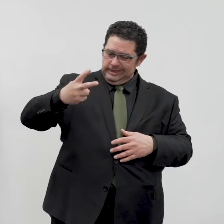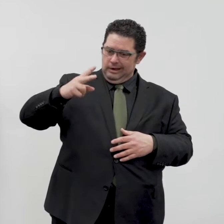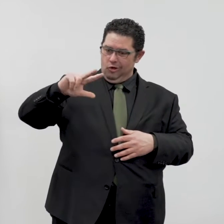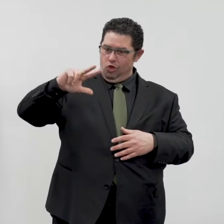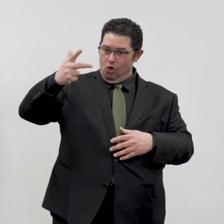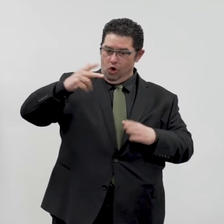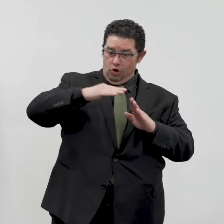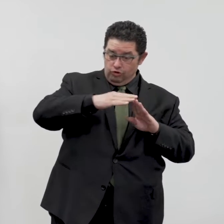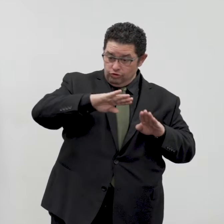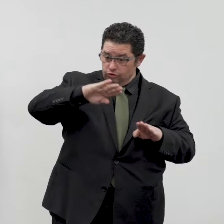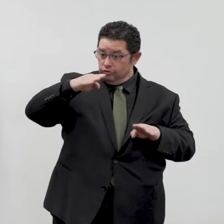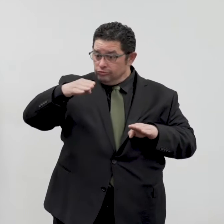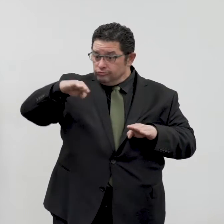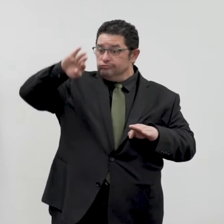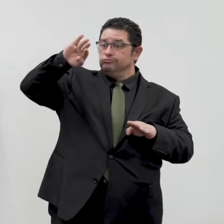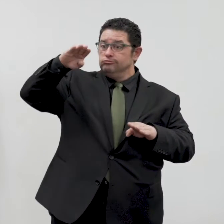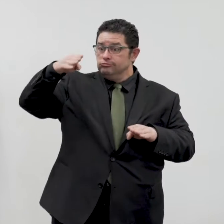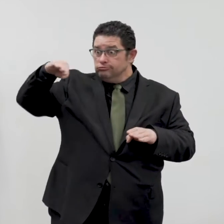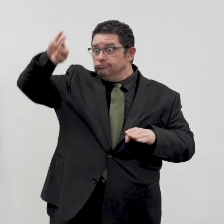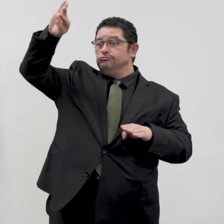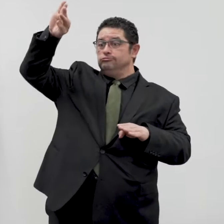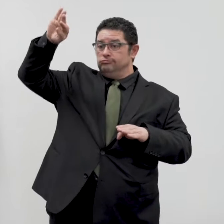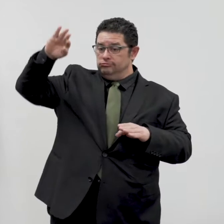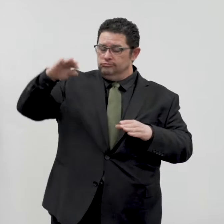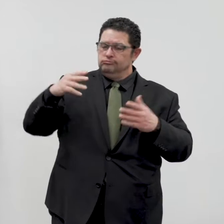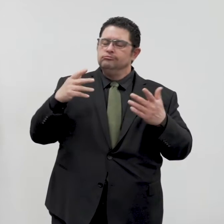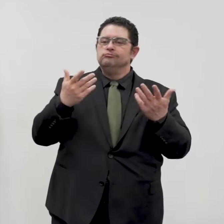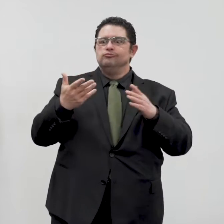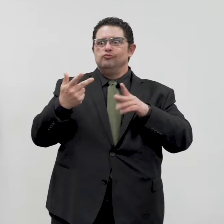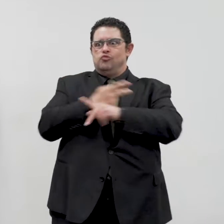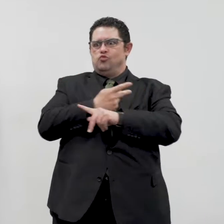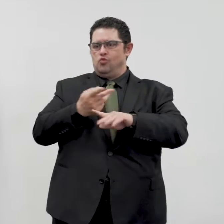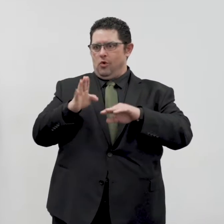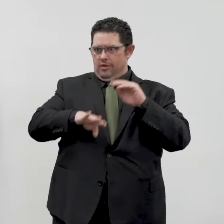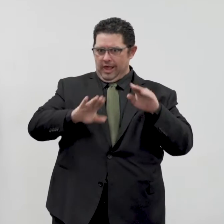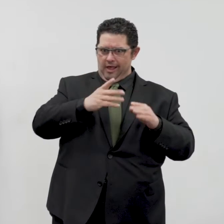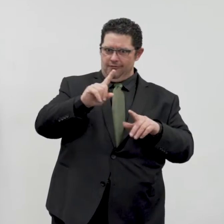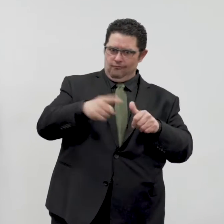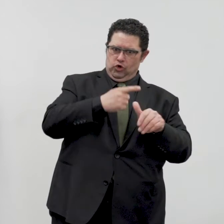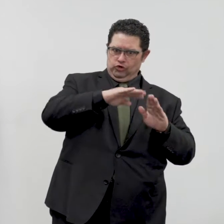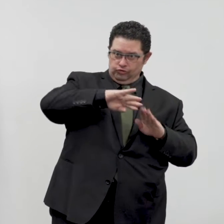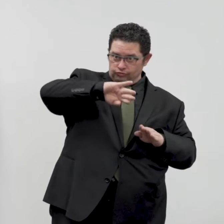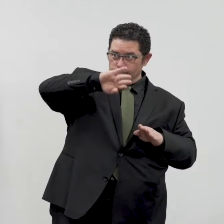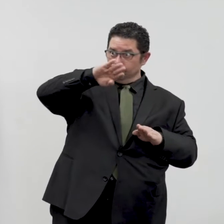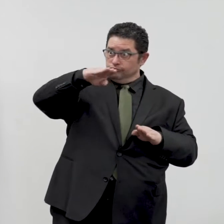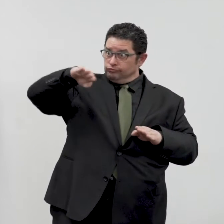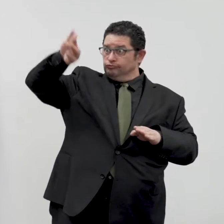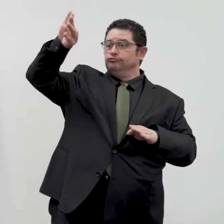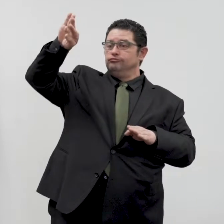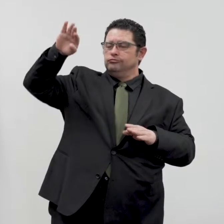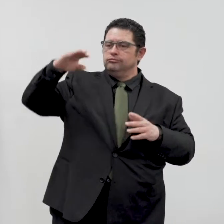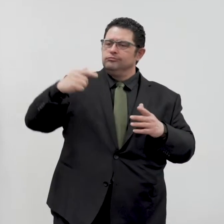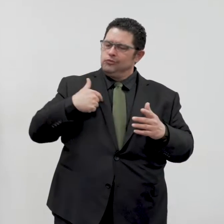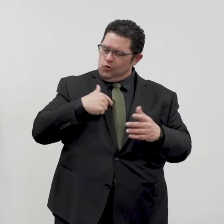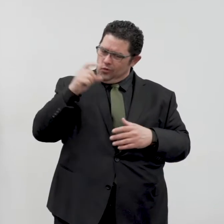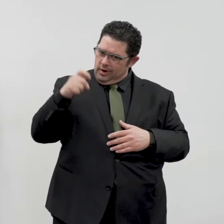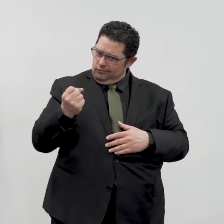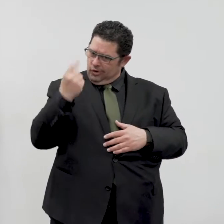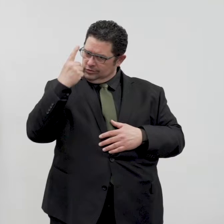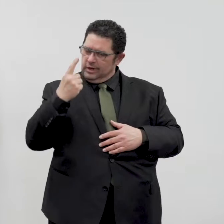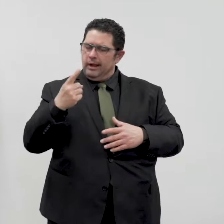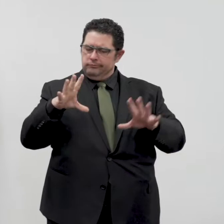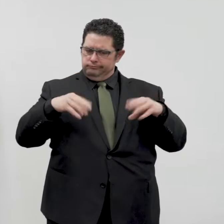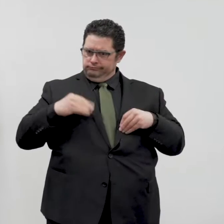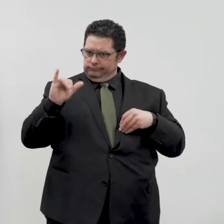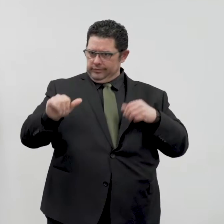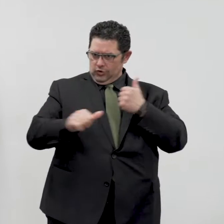even more deadly than the first. We have to recognize and respect and understand that risk. If the peak of